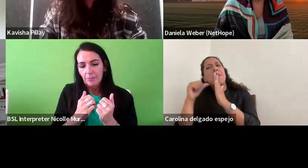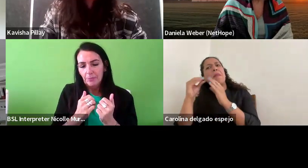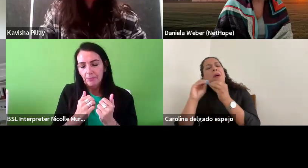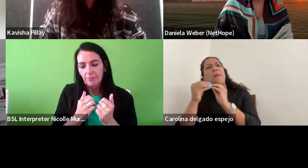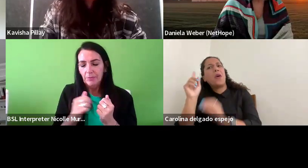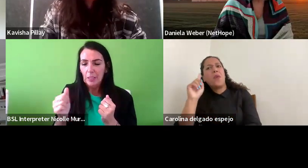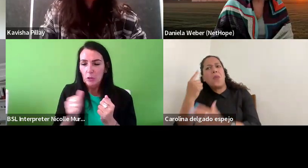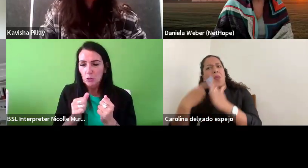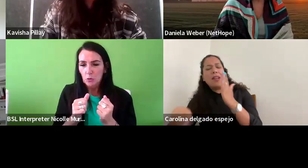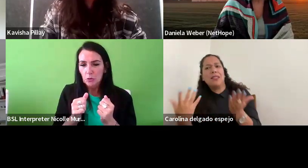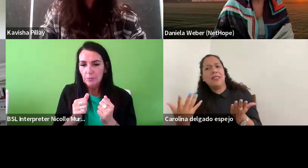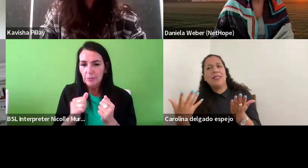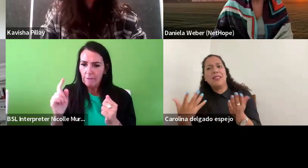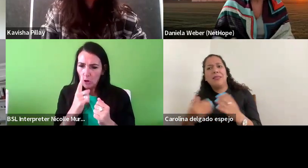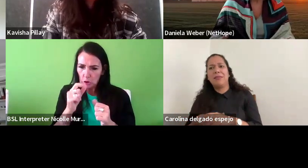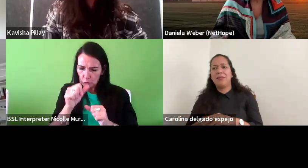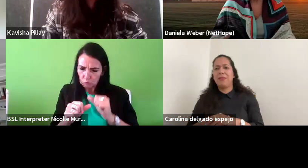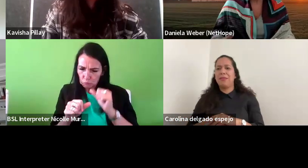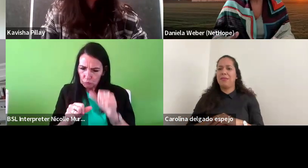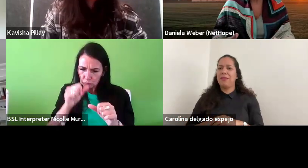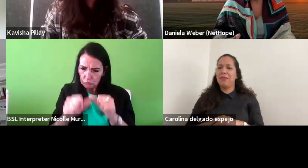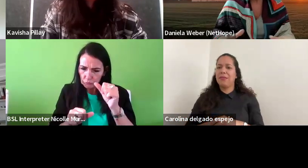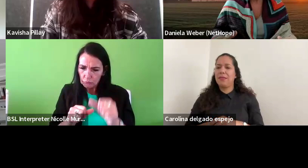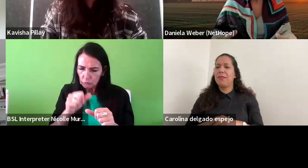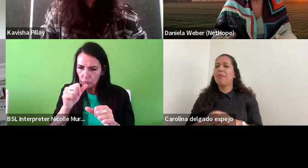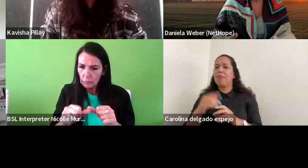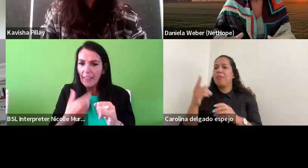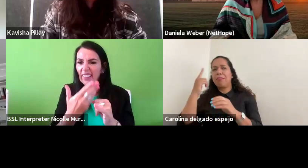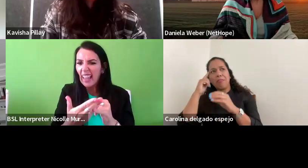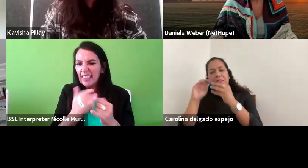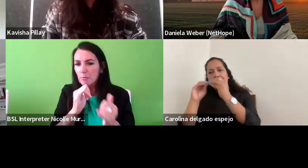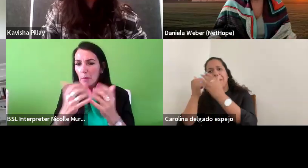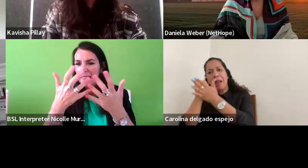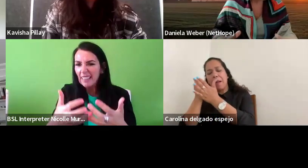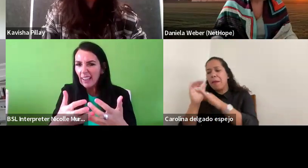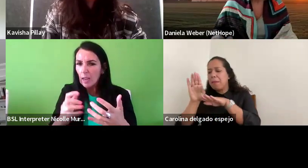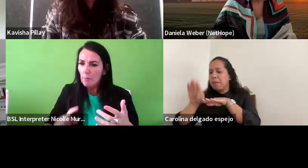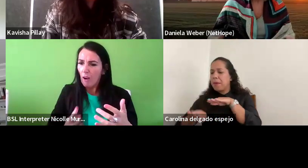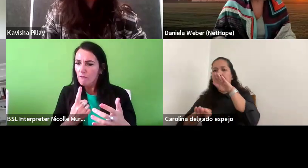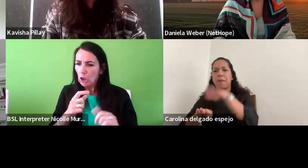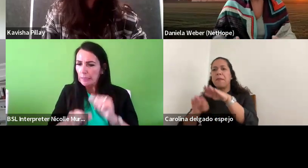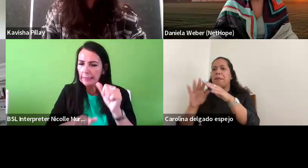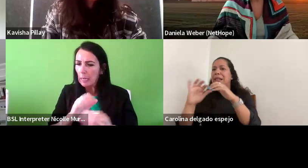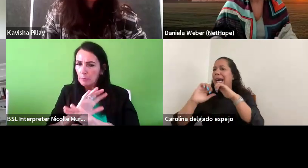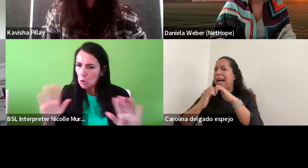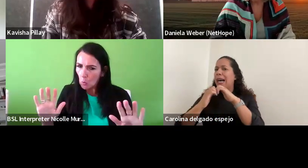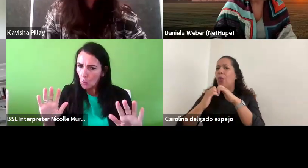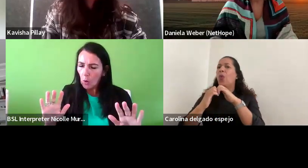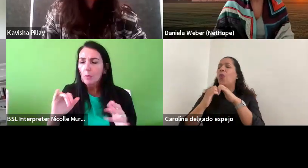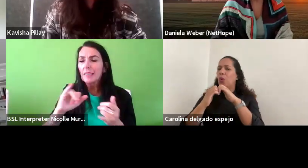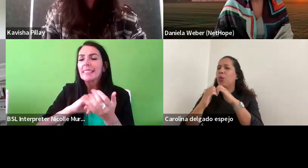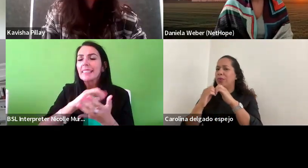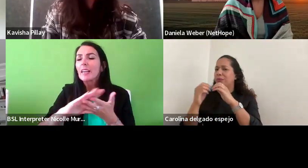pushing through a good methodology for problem solving to say, okay, let's really at first come together with the different stakeholders, with